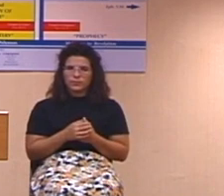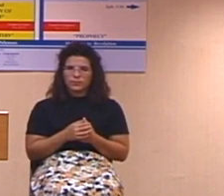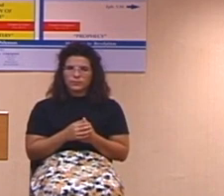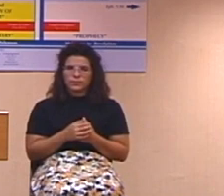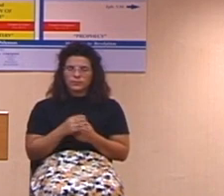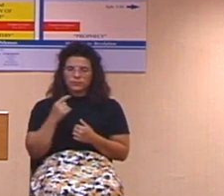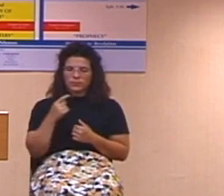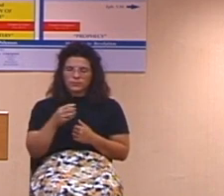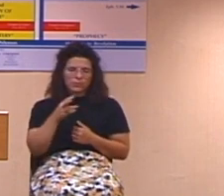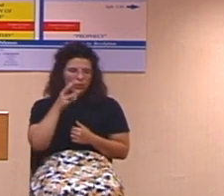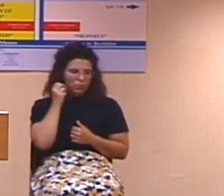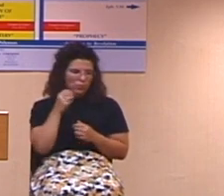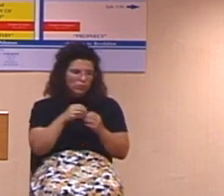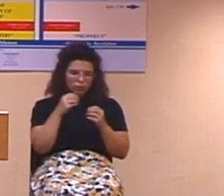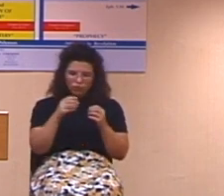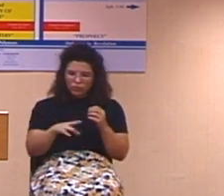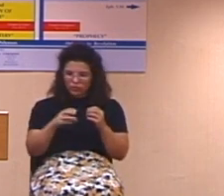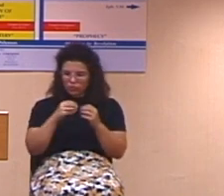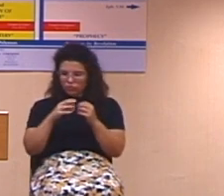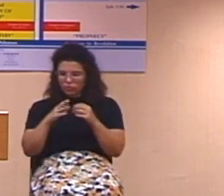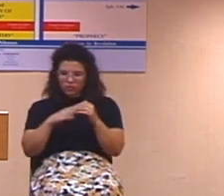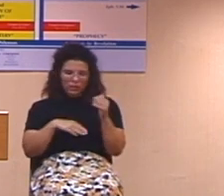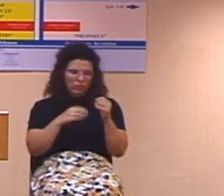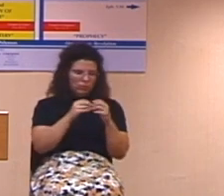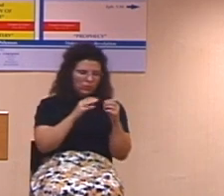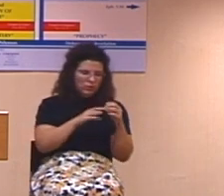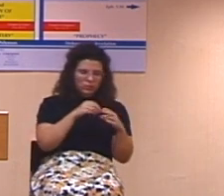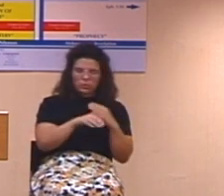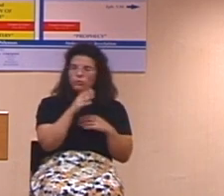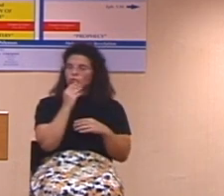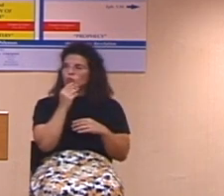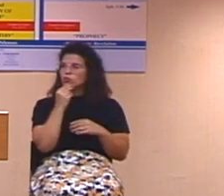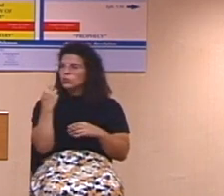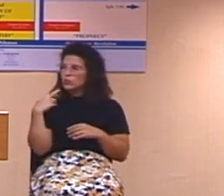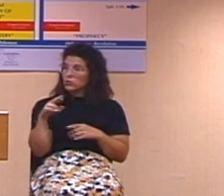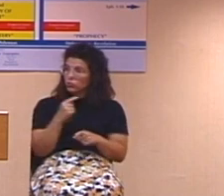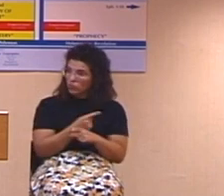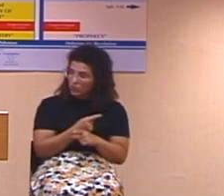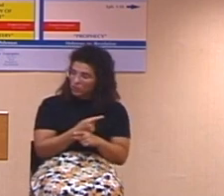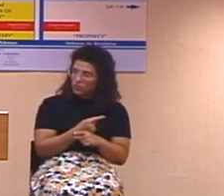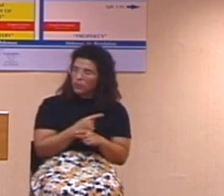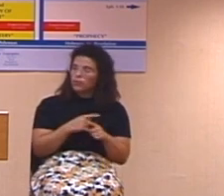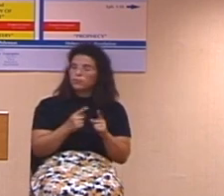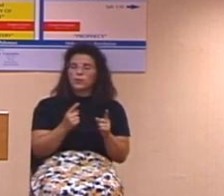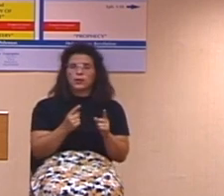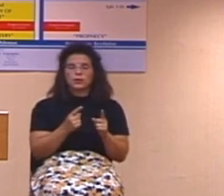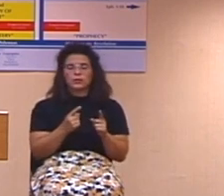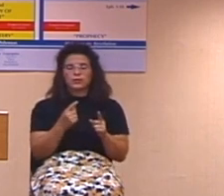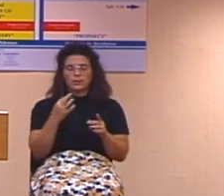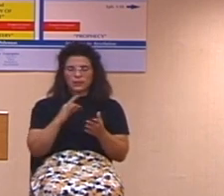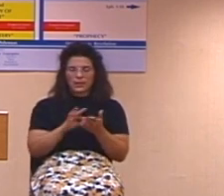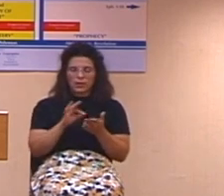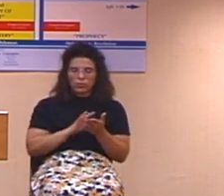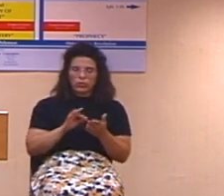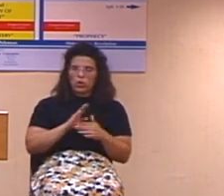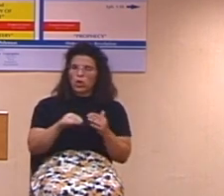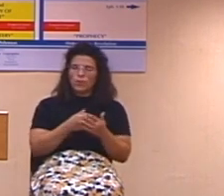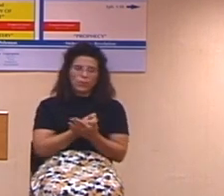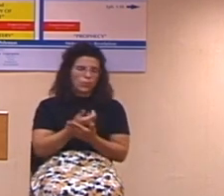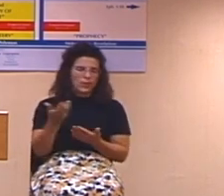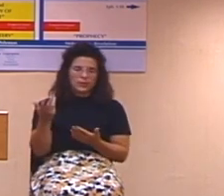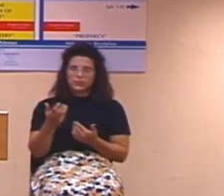was richer than rich in the Jews' religion, wasn't he? But he counted it all but